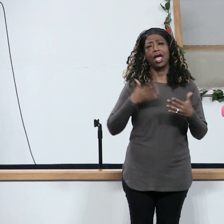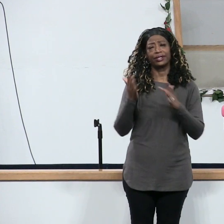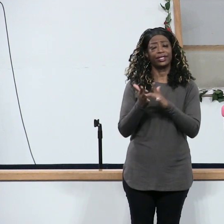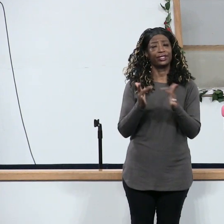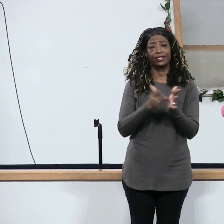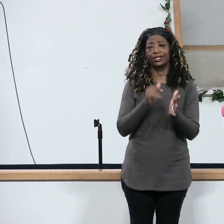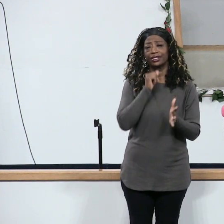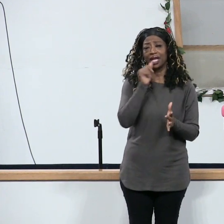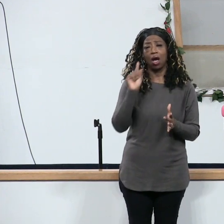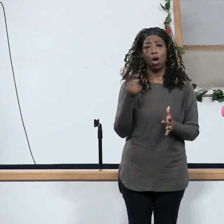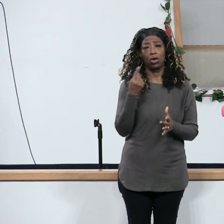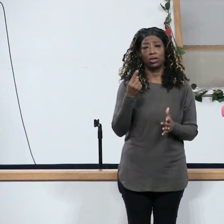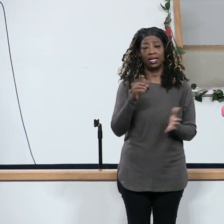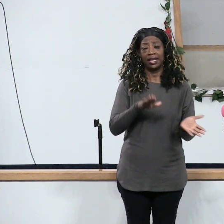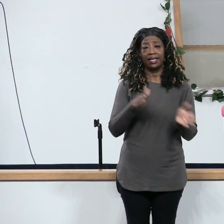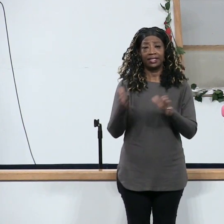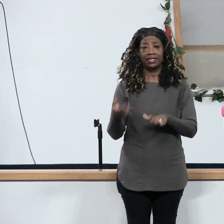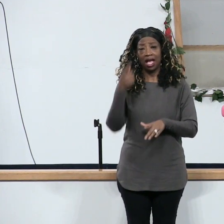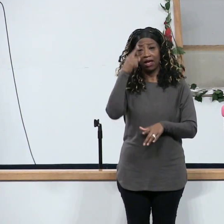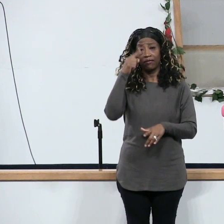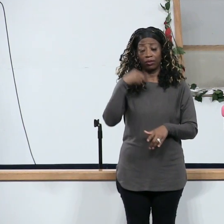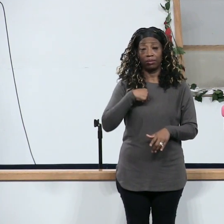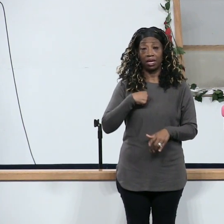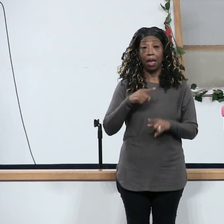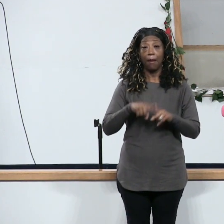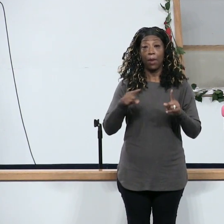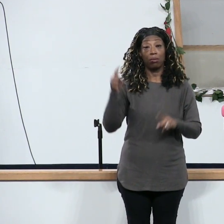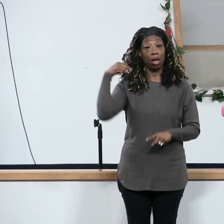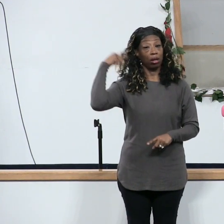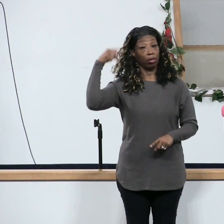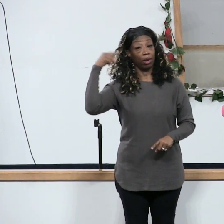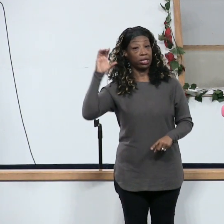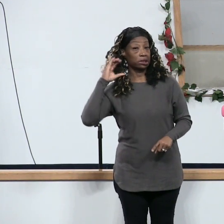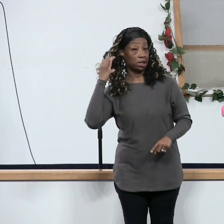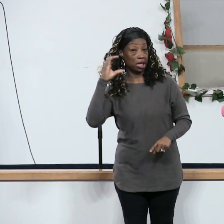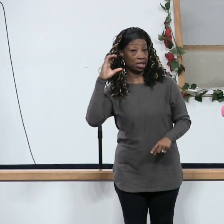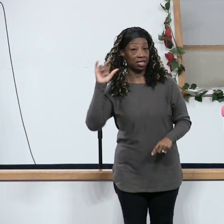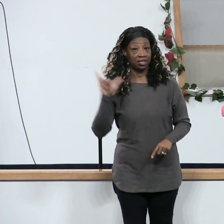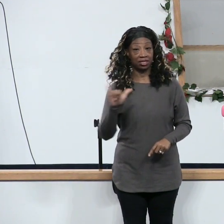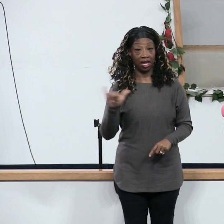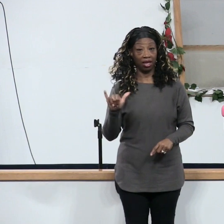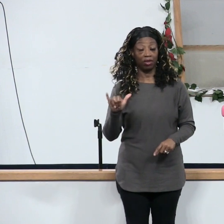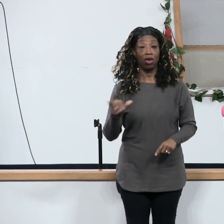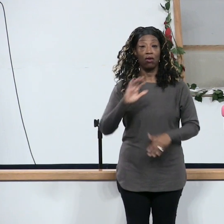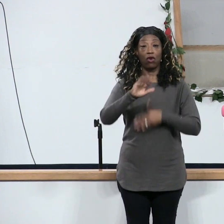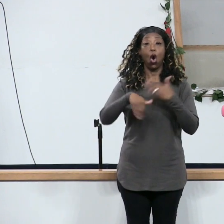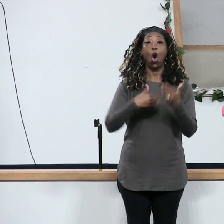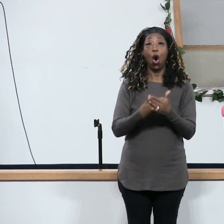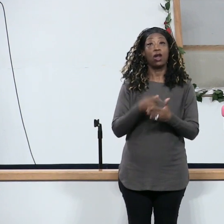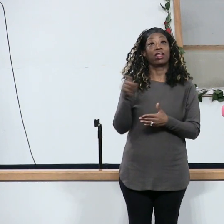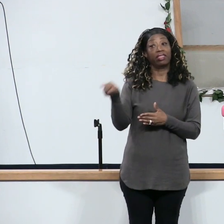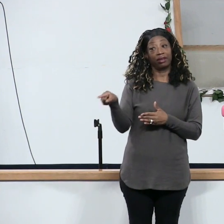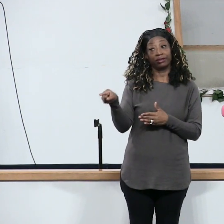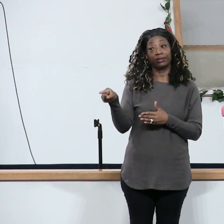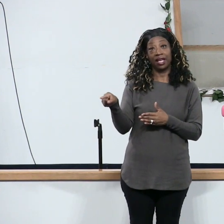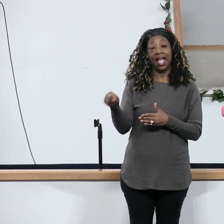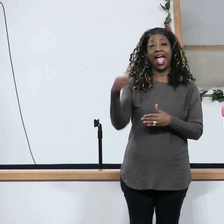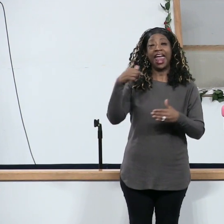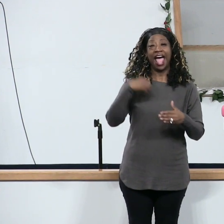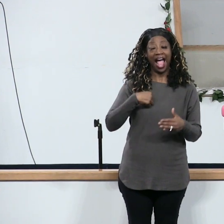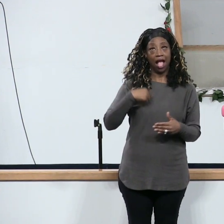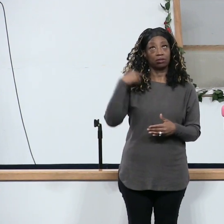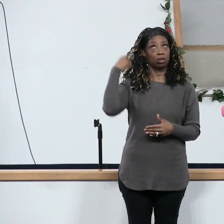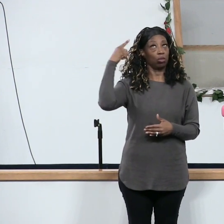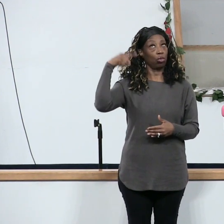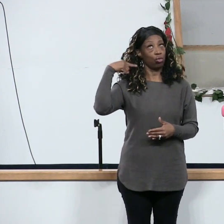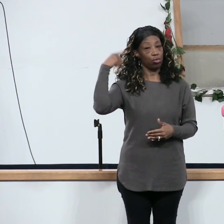die for me. He died for my crazy cousins too. He died for all of them. And I got some crazy